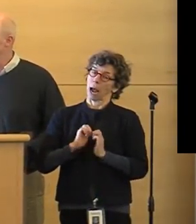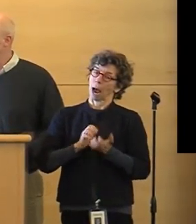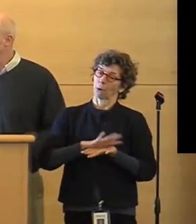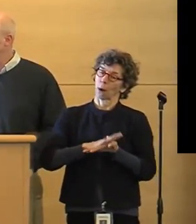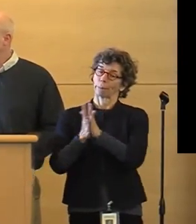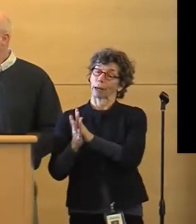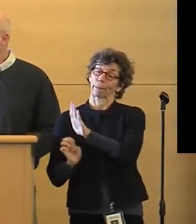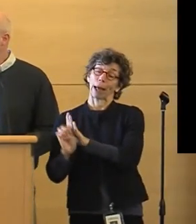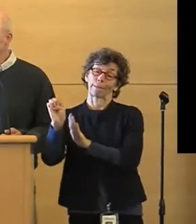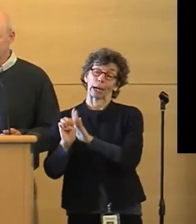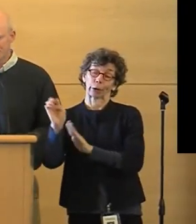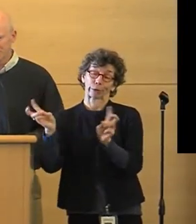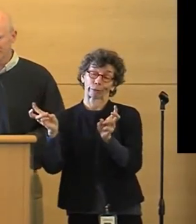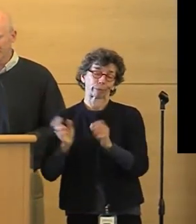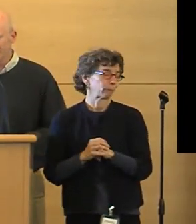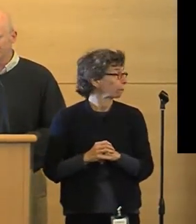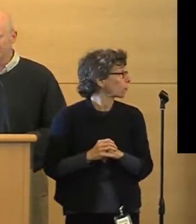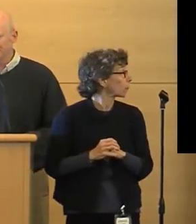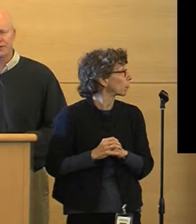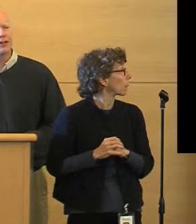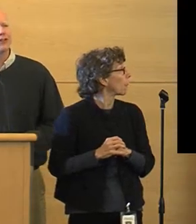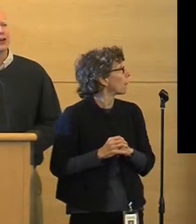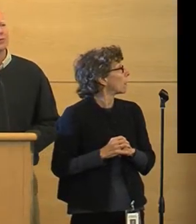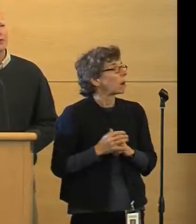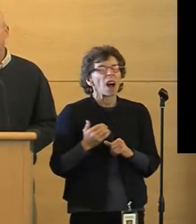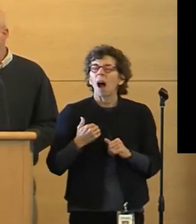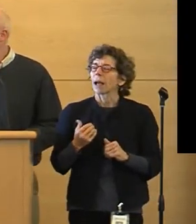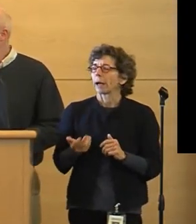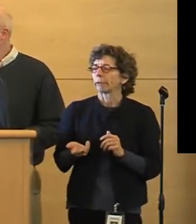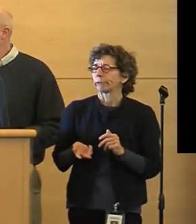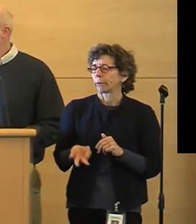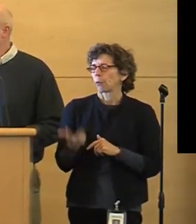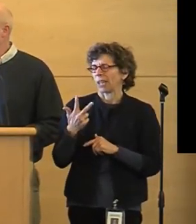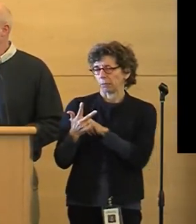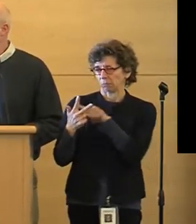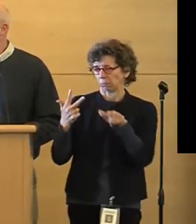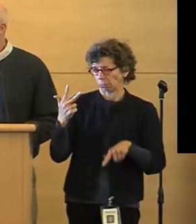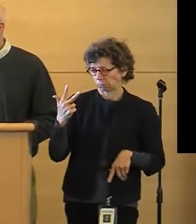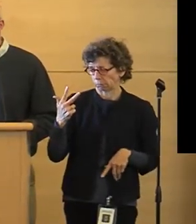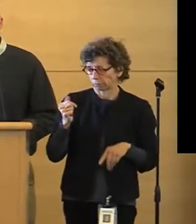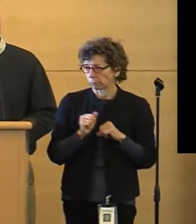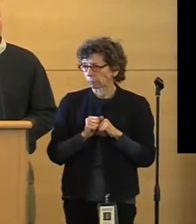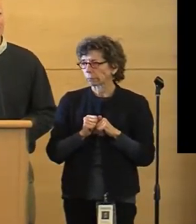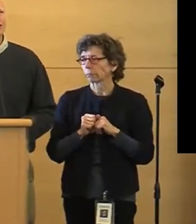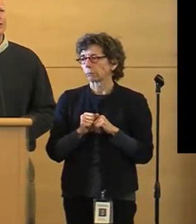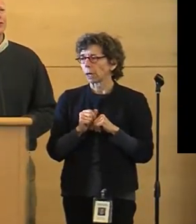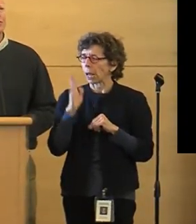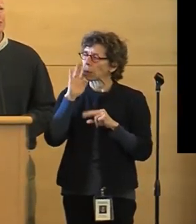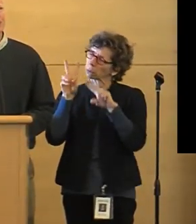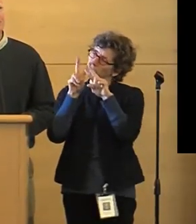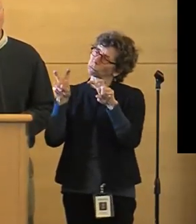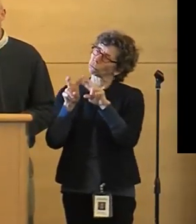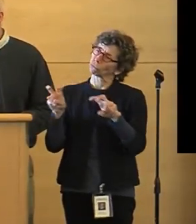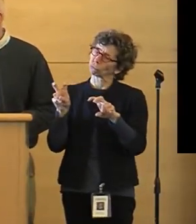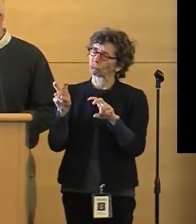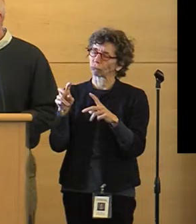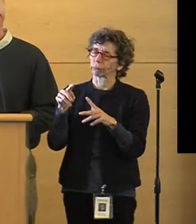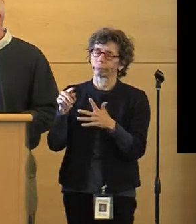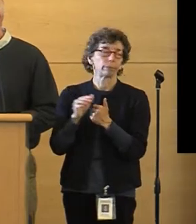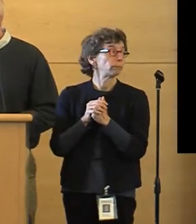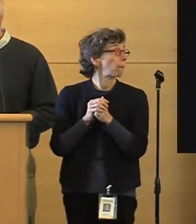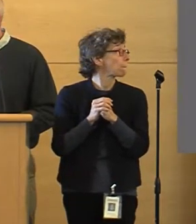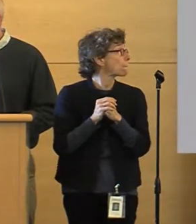them. So we're going to talk about the nuts and bolts of that so you'll understand what that means exactly. How do I build an